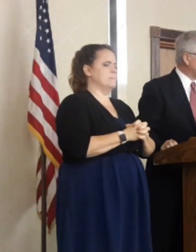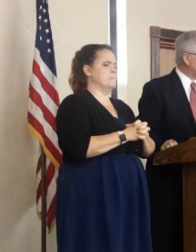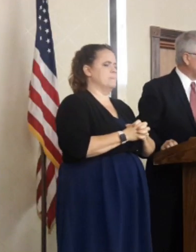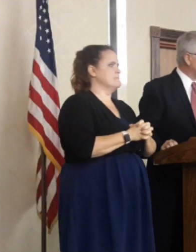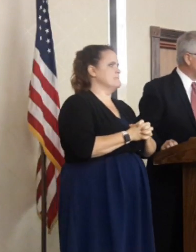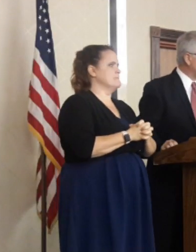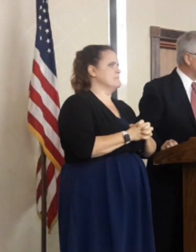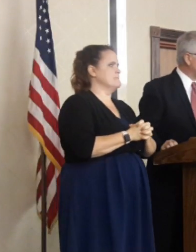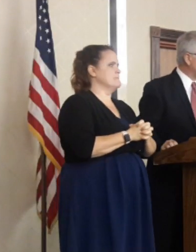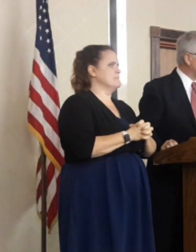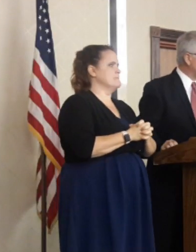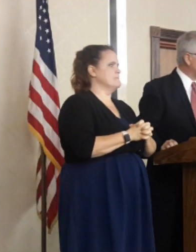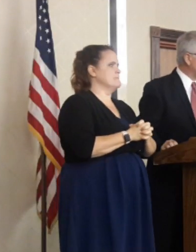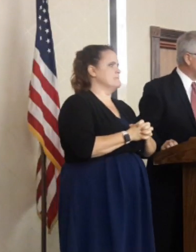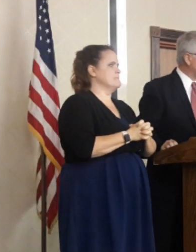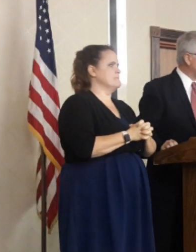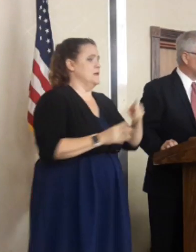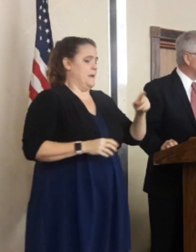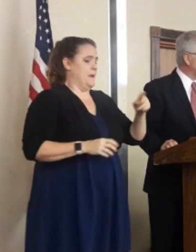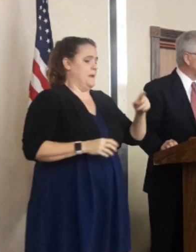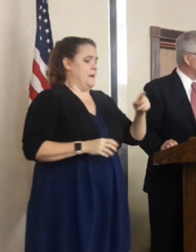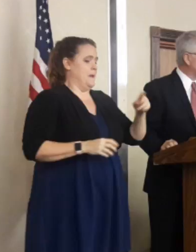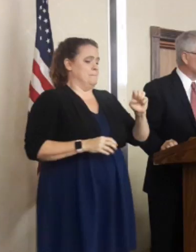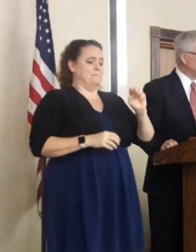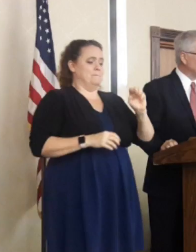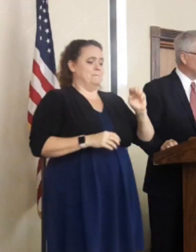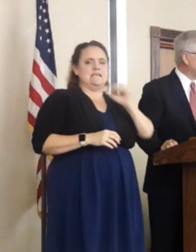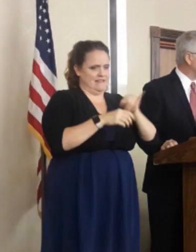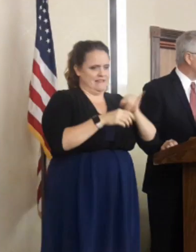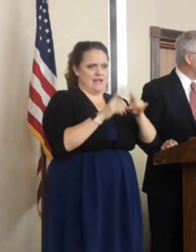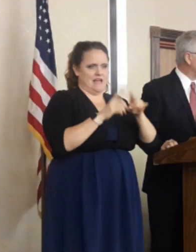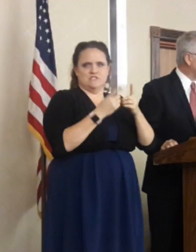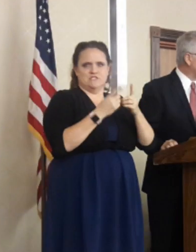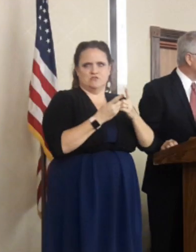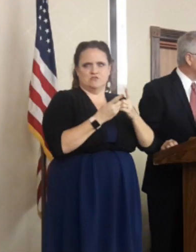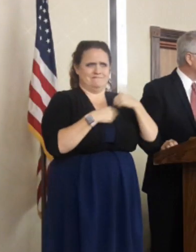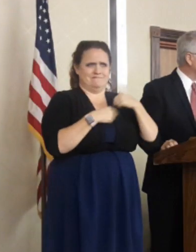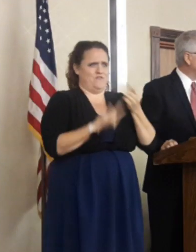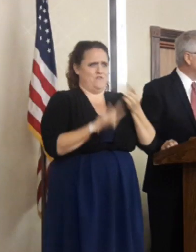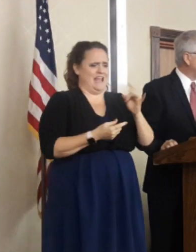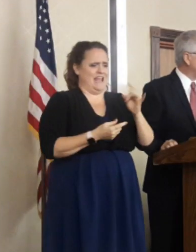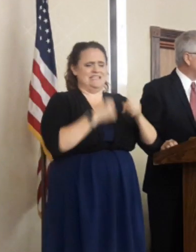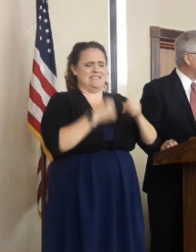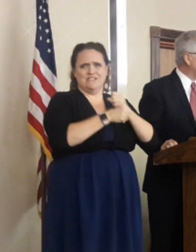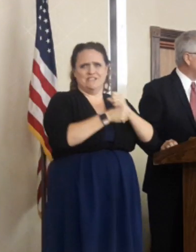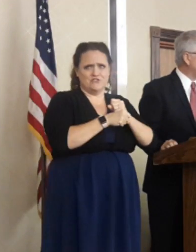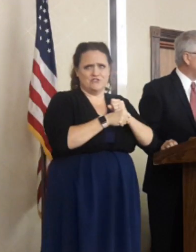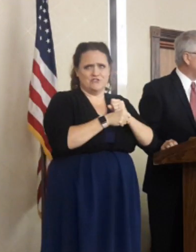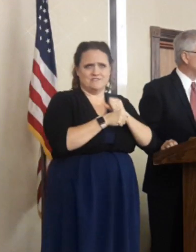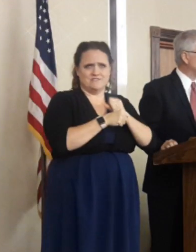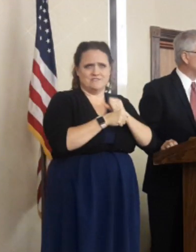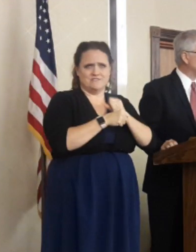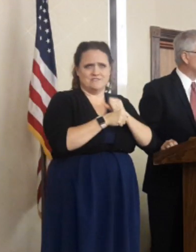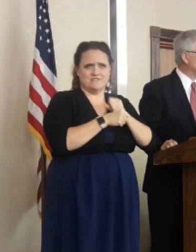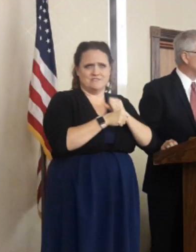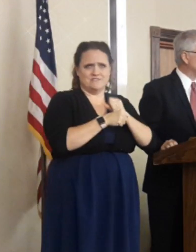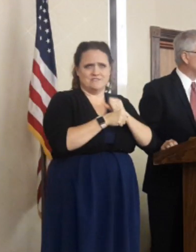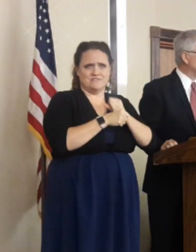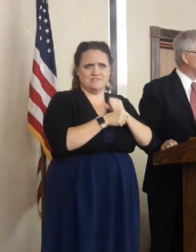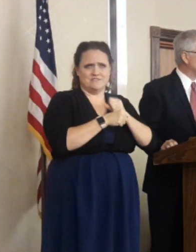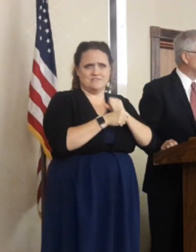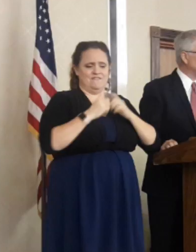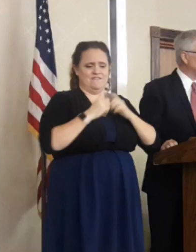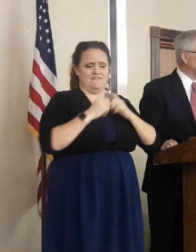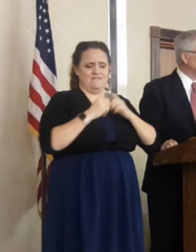And Pete does not live in Senate District 19, hasn't for at least 18 years. And his retort was, but I've got a